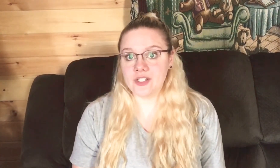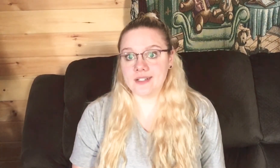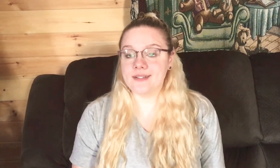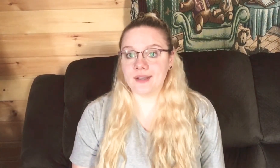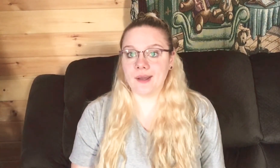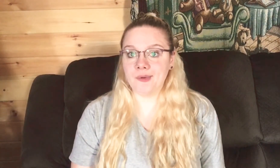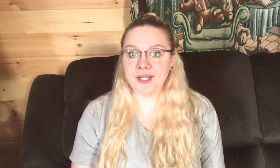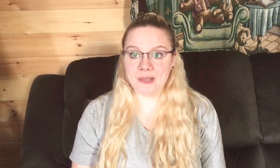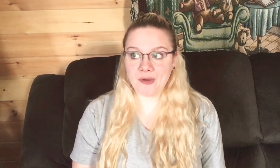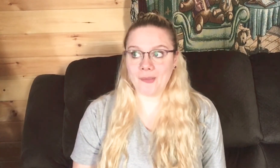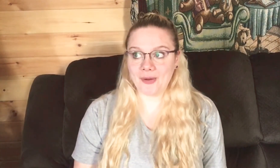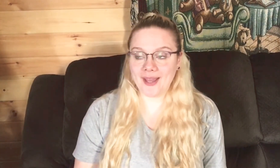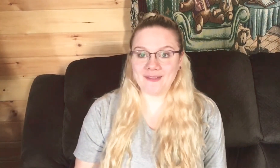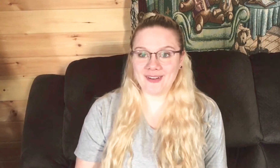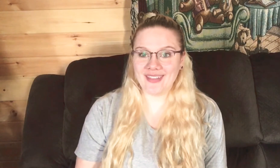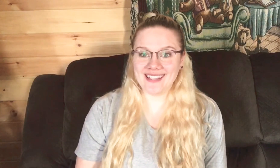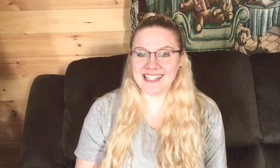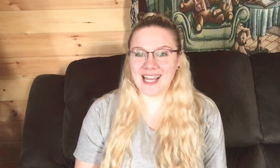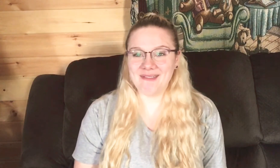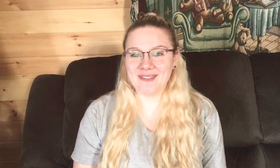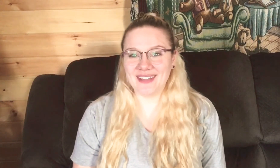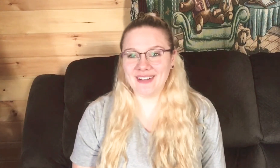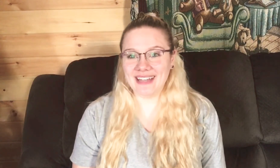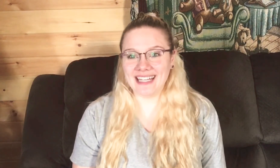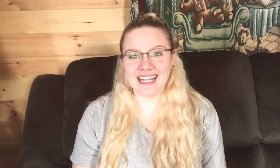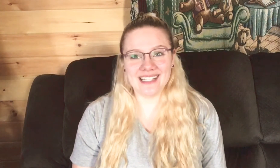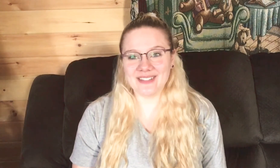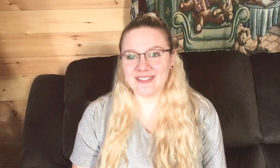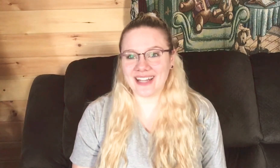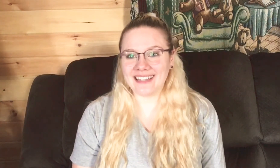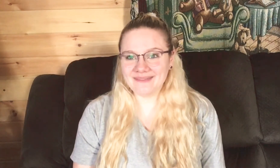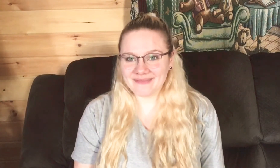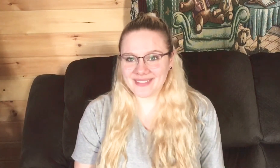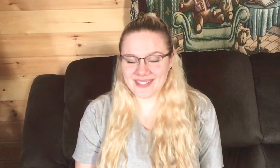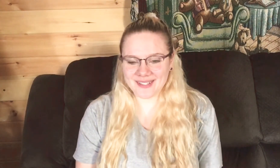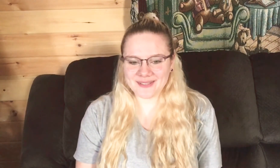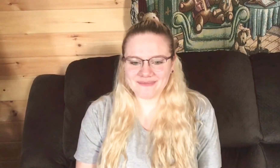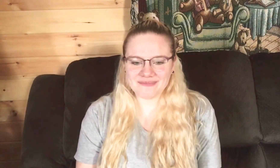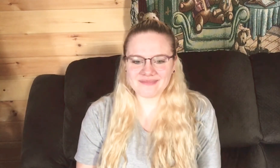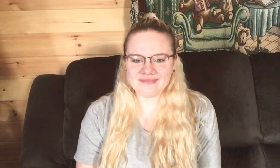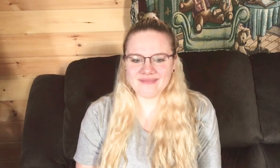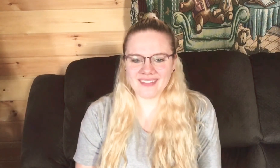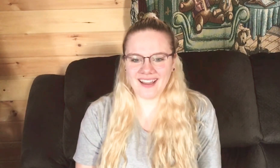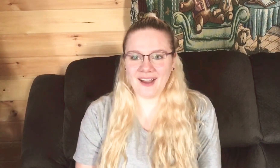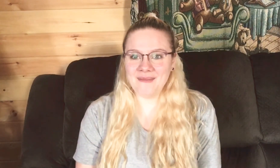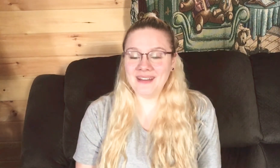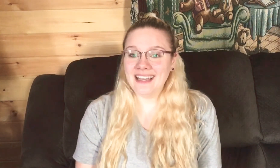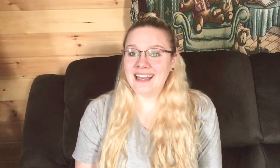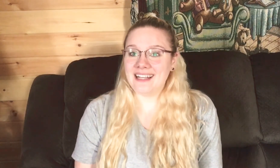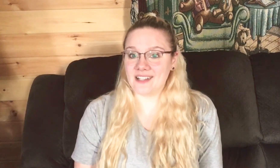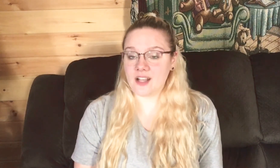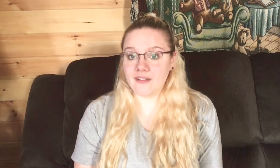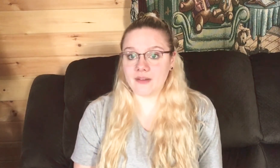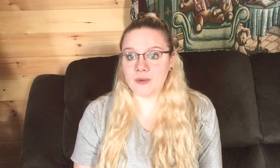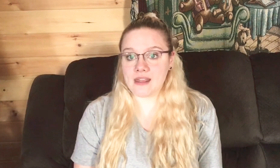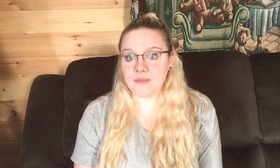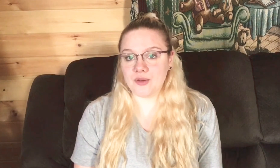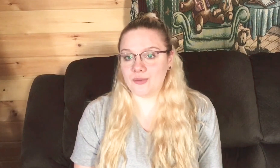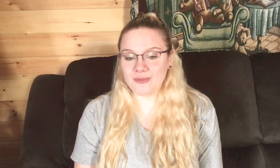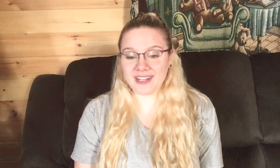is pretty appropriate for this time of year. We get lots of rain. So it's a song from Winnie the Pooh, really